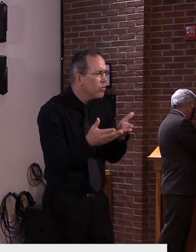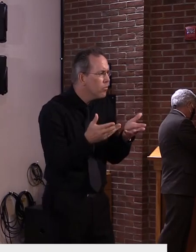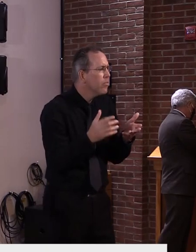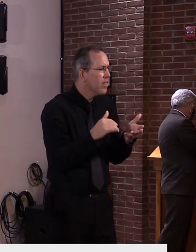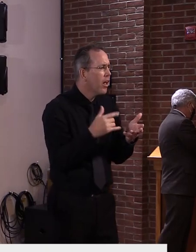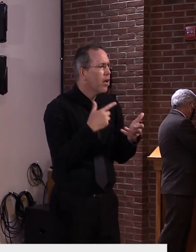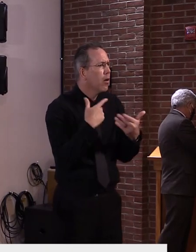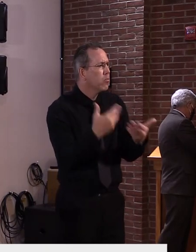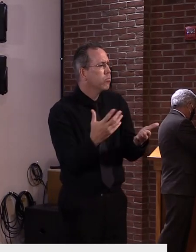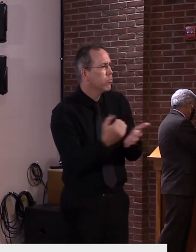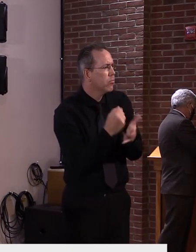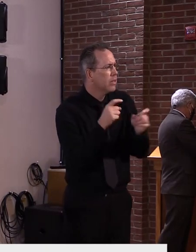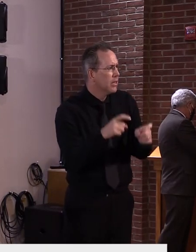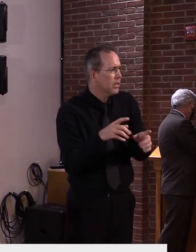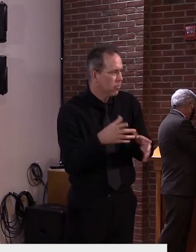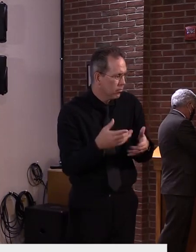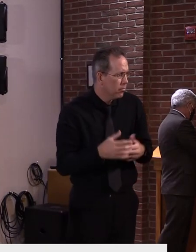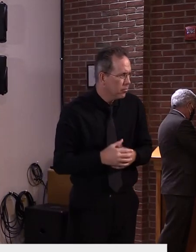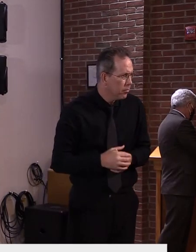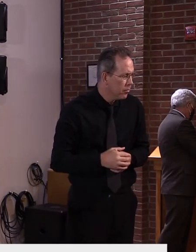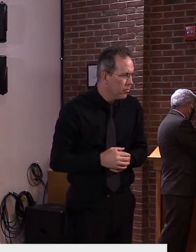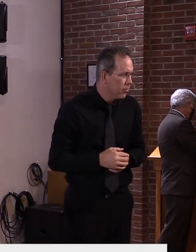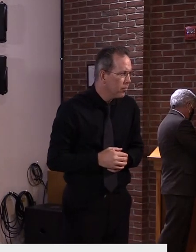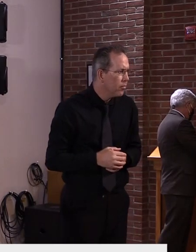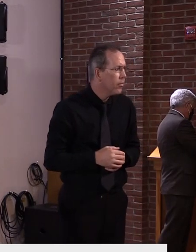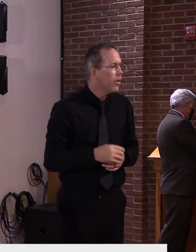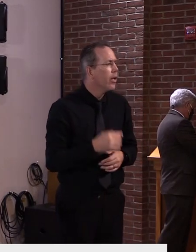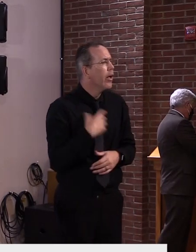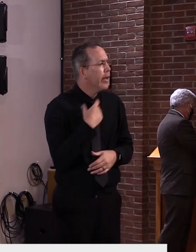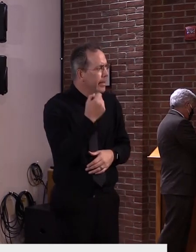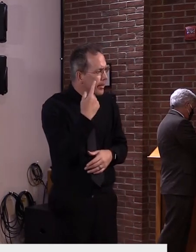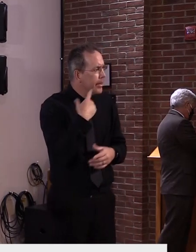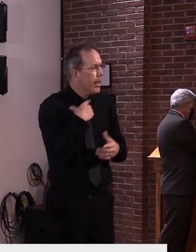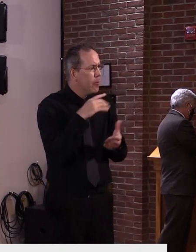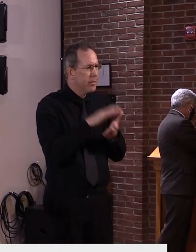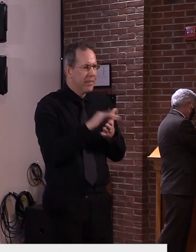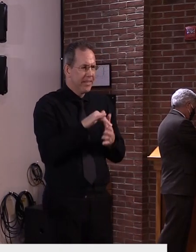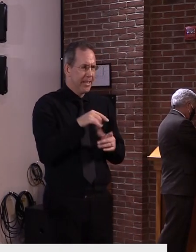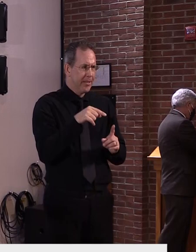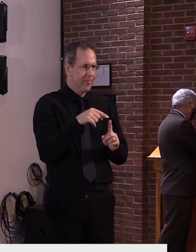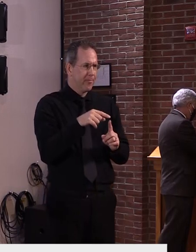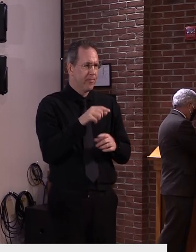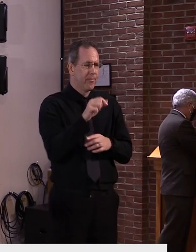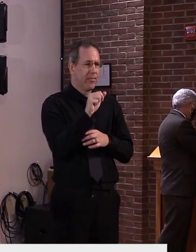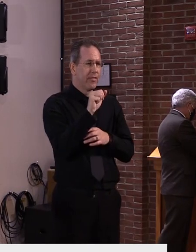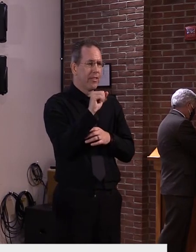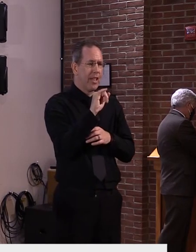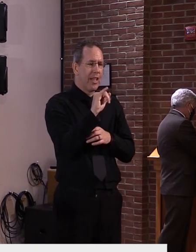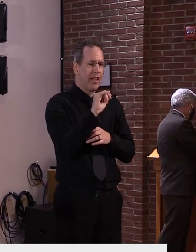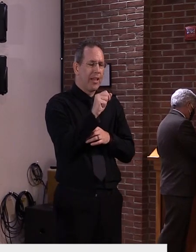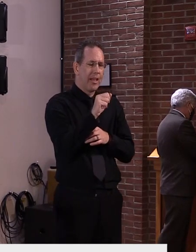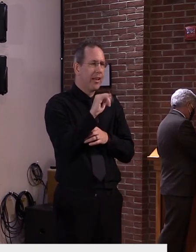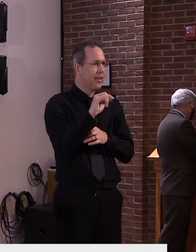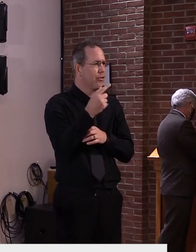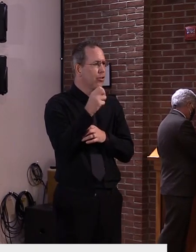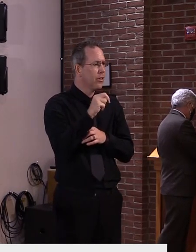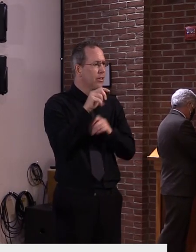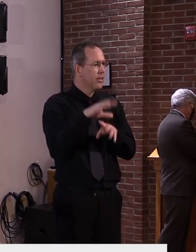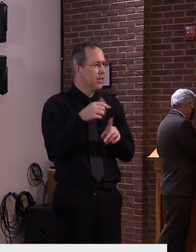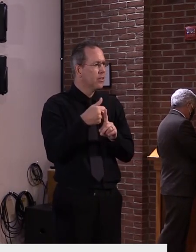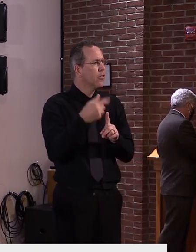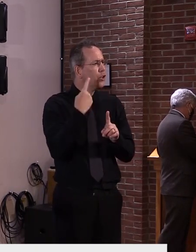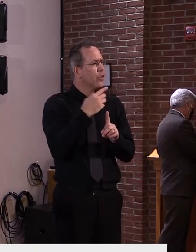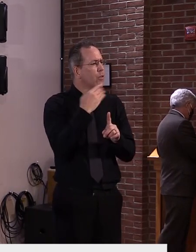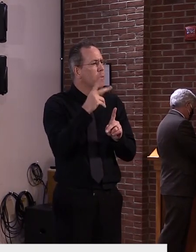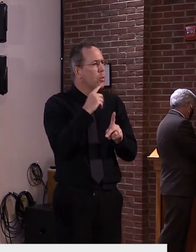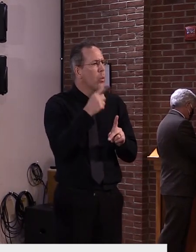I do believe that antigen testing, as it could play a role in a symptomatic population